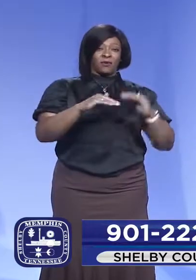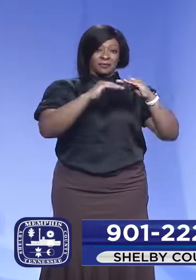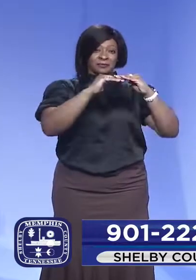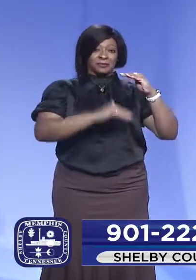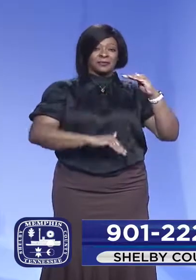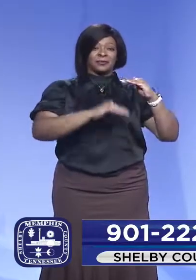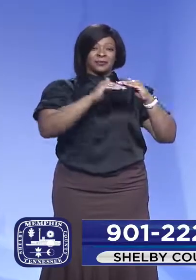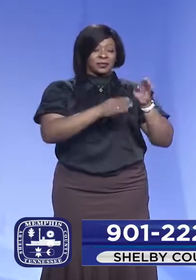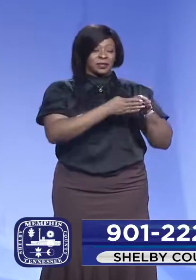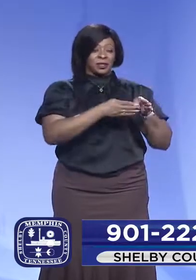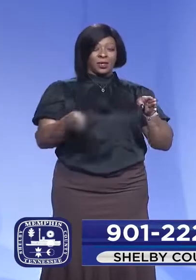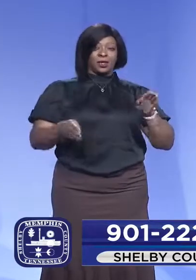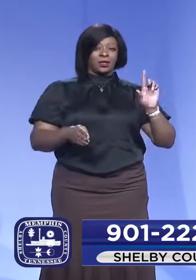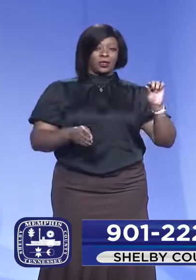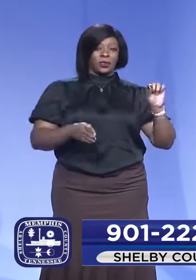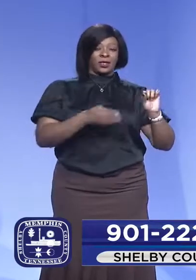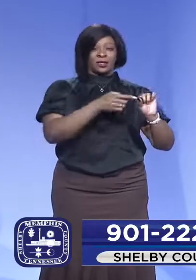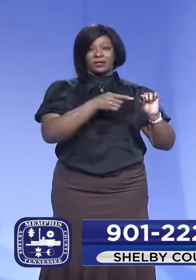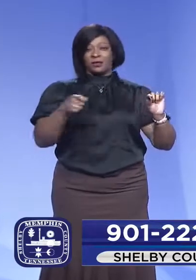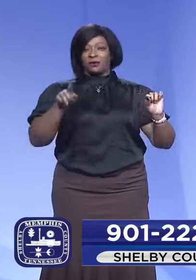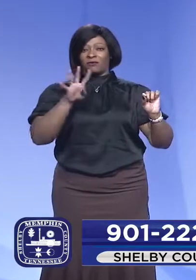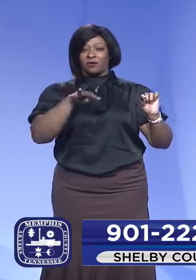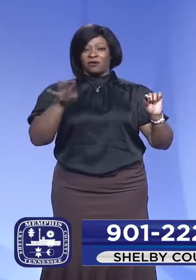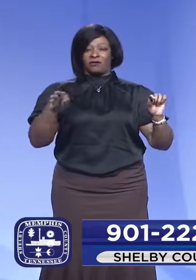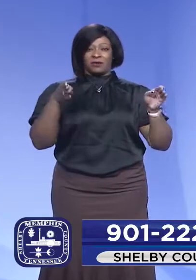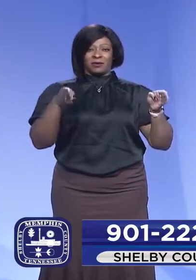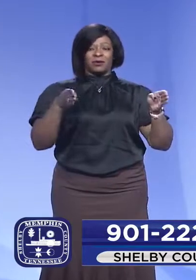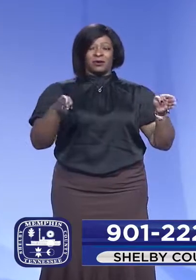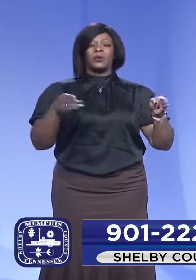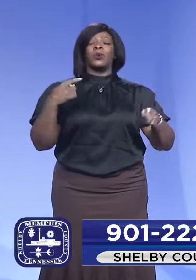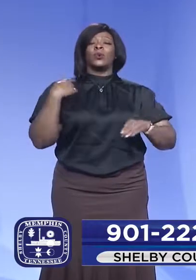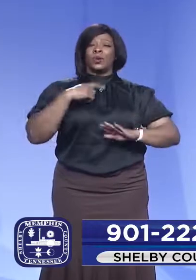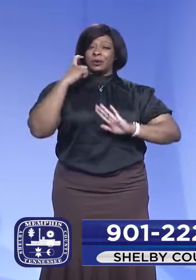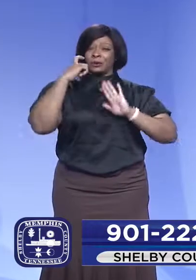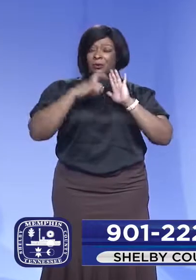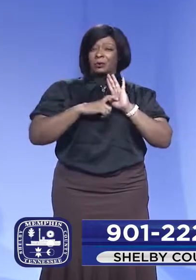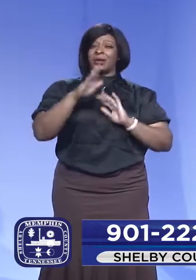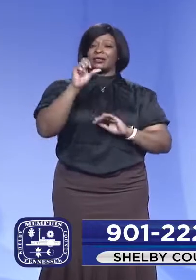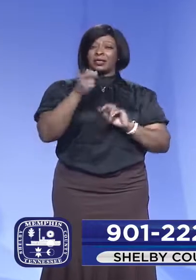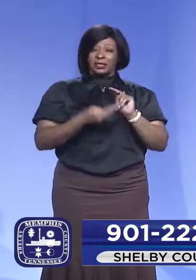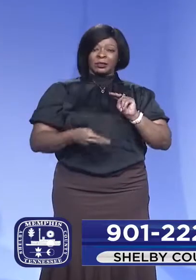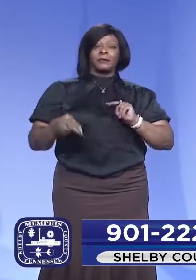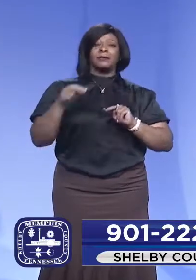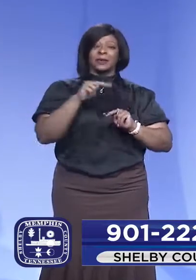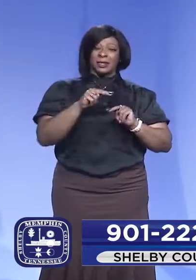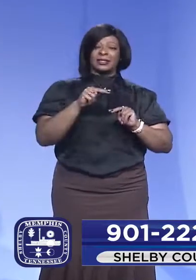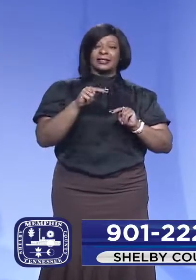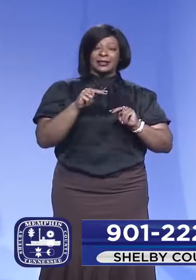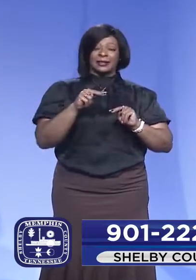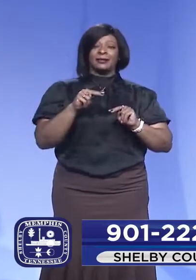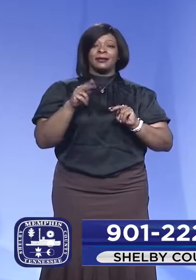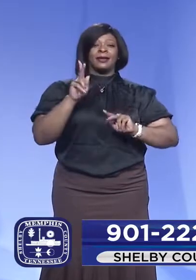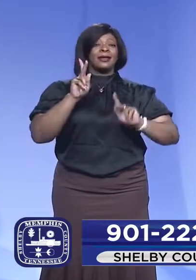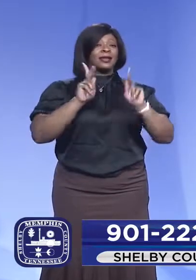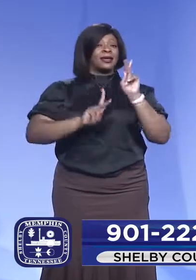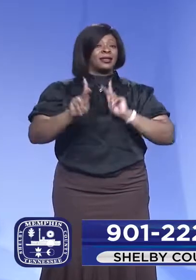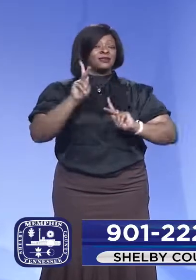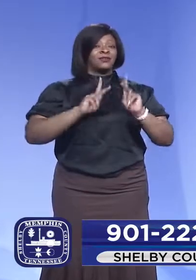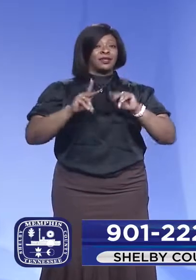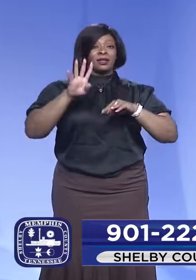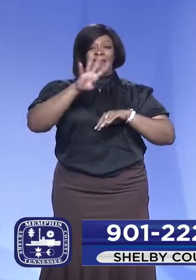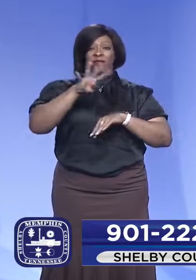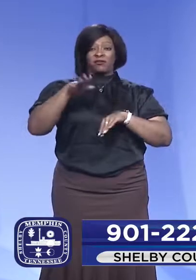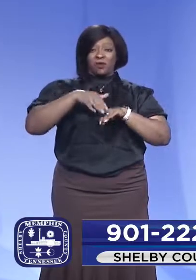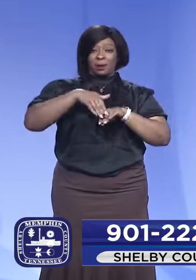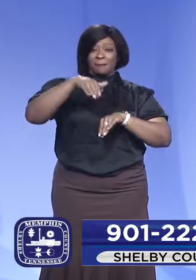that age range of 20 to 44, but we are seeing cases increasing in individuals above